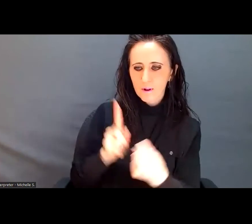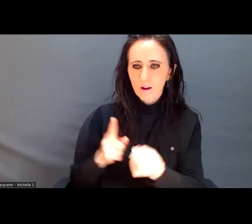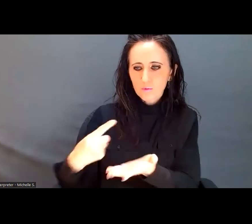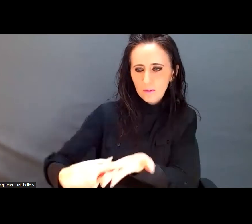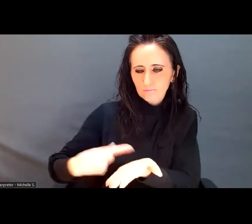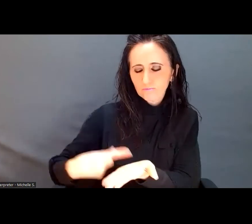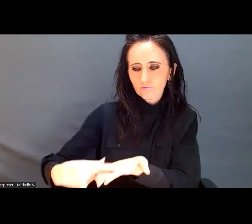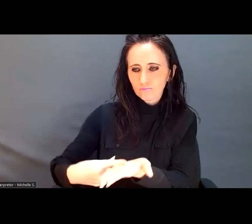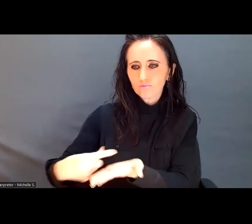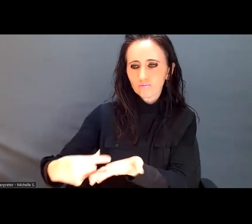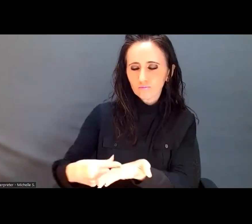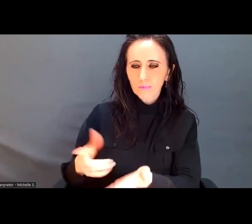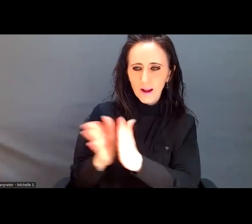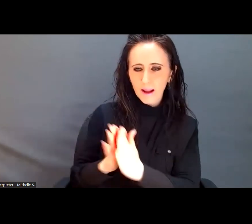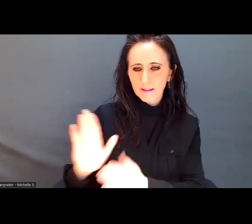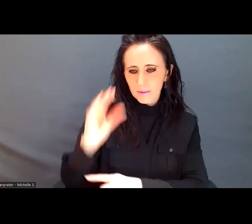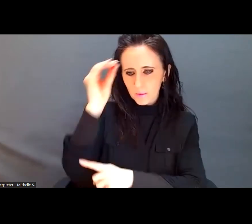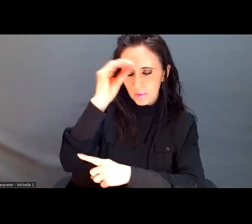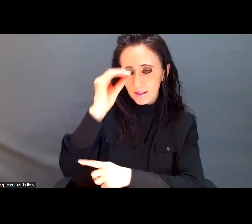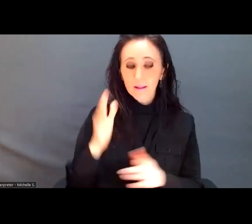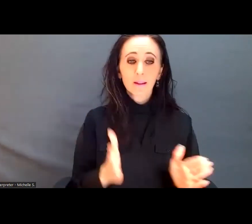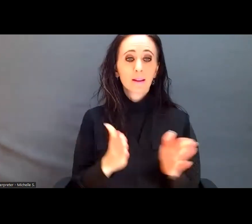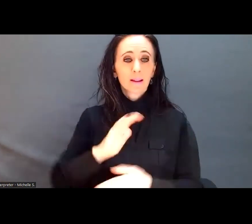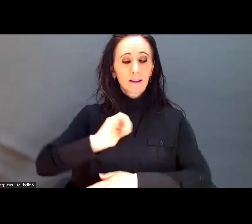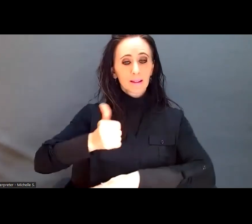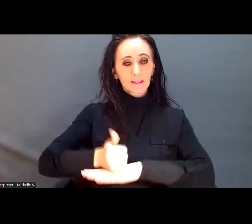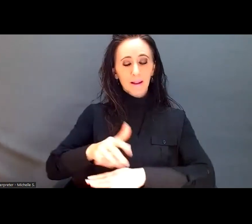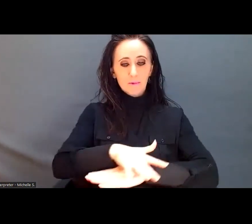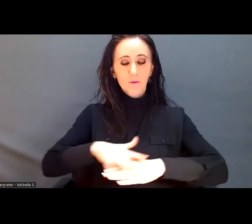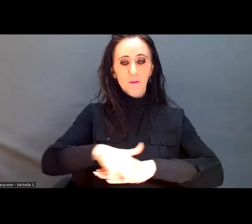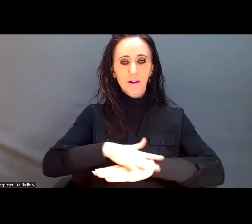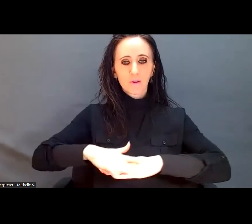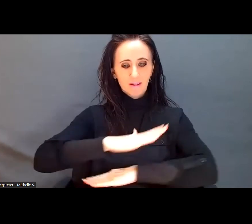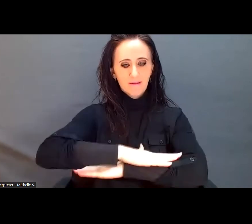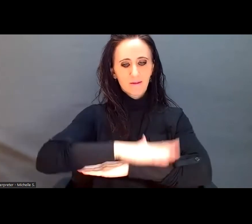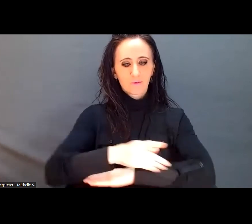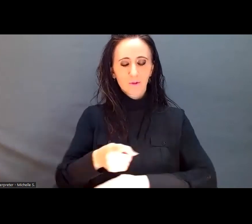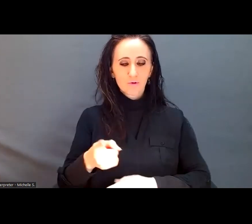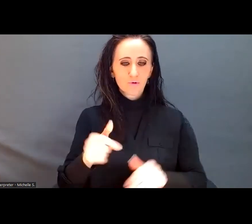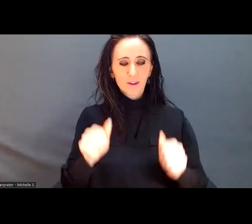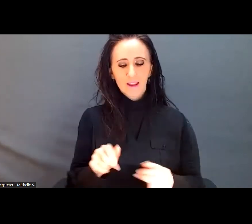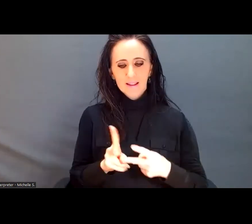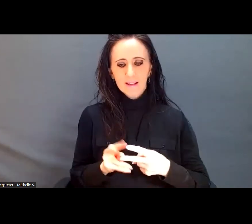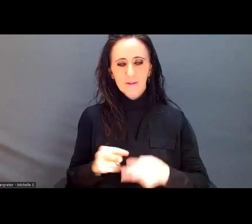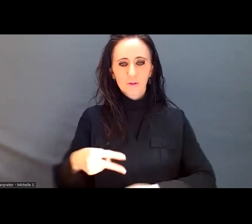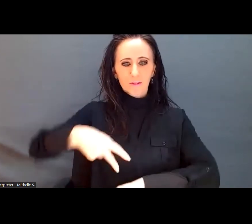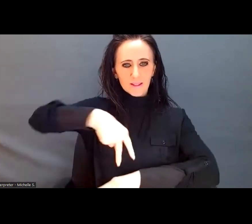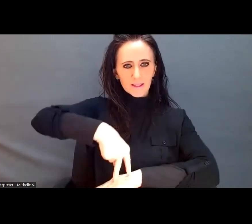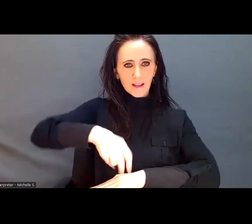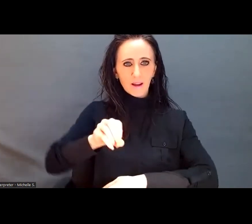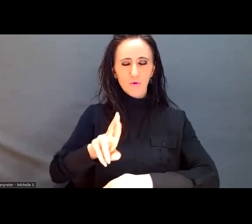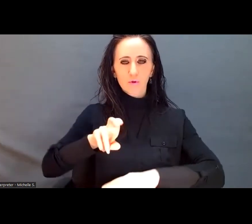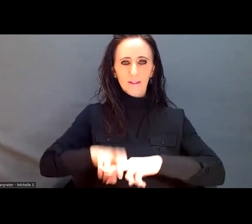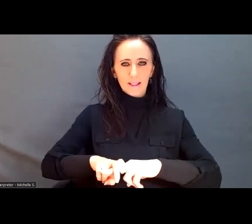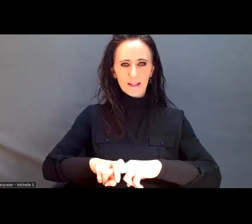your space so you can stand or sit and see the screen. Check your camera, camera's on. So